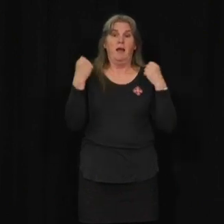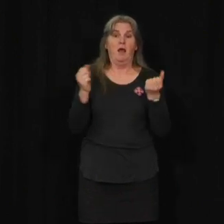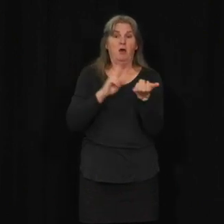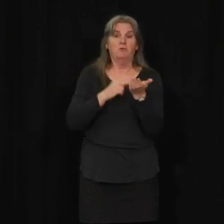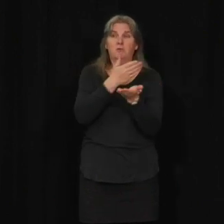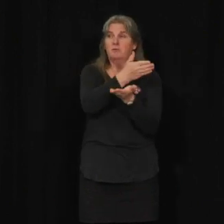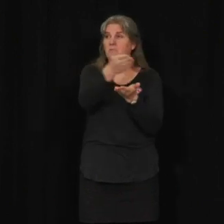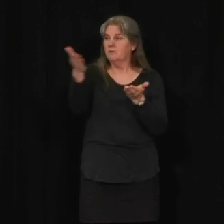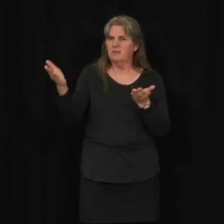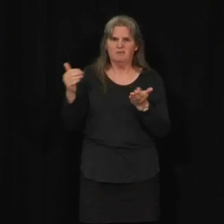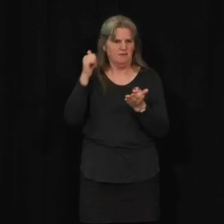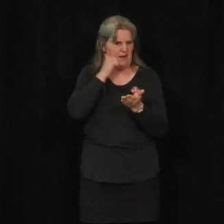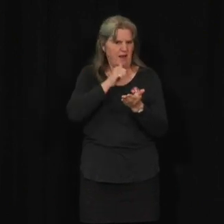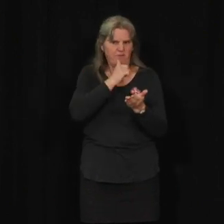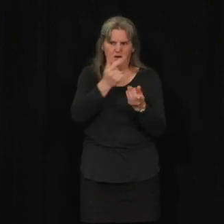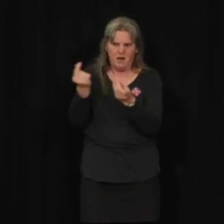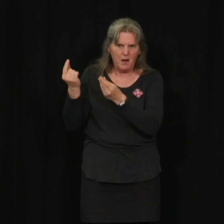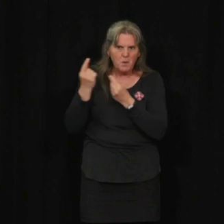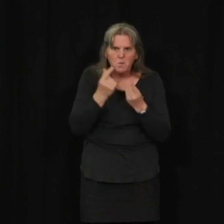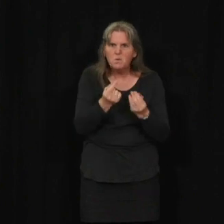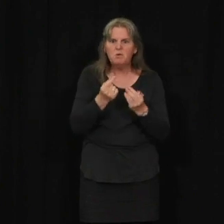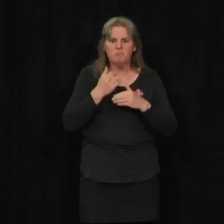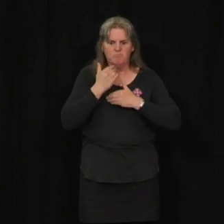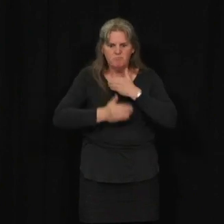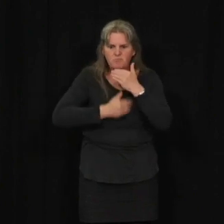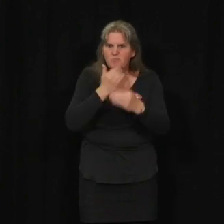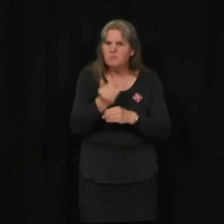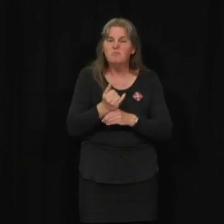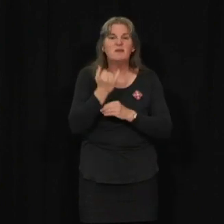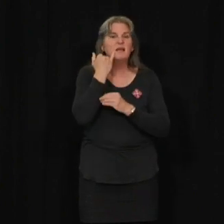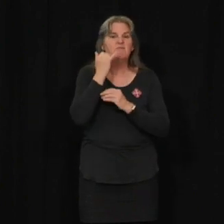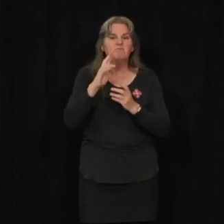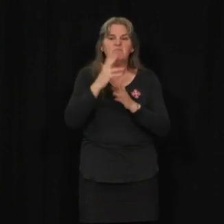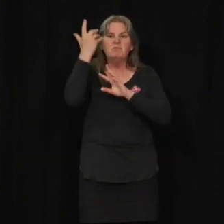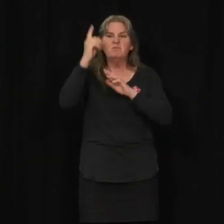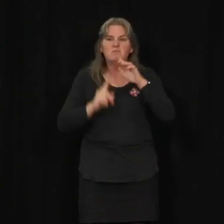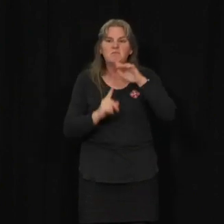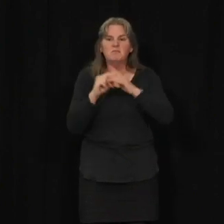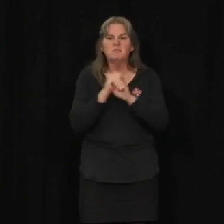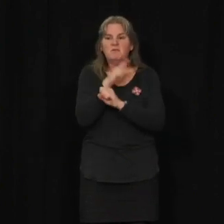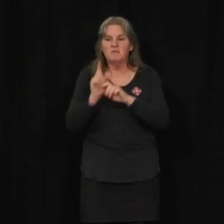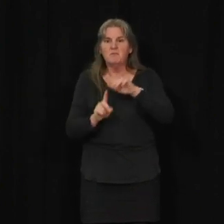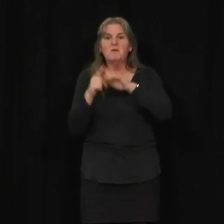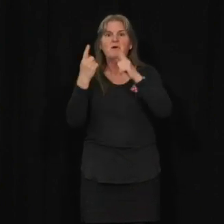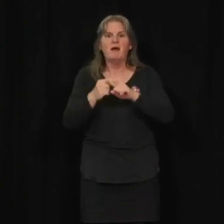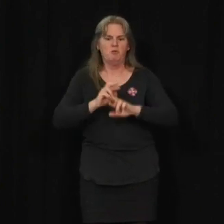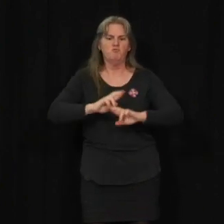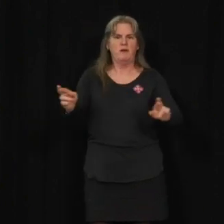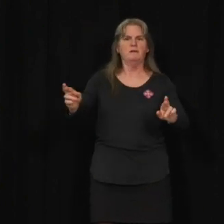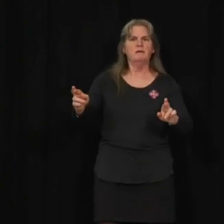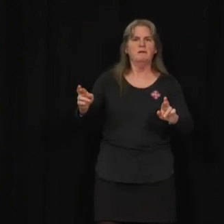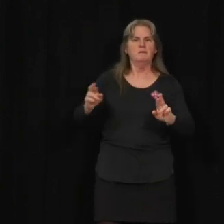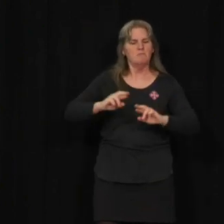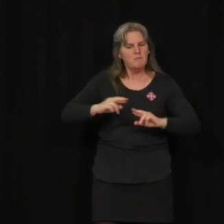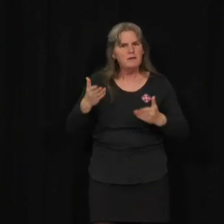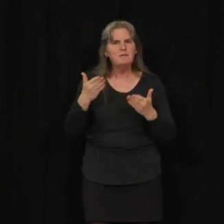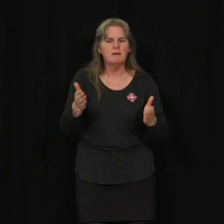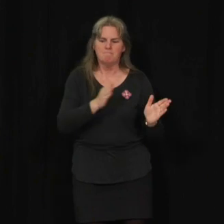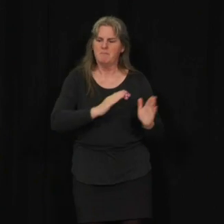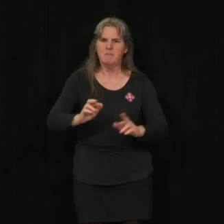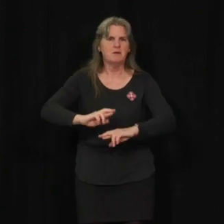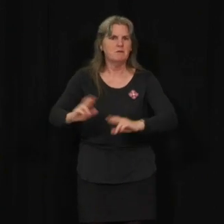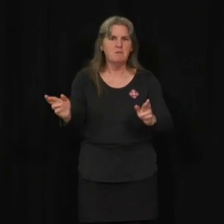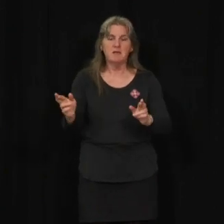of regular duties while assisting with preparations in the event that COVID-19 enters a community. They're continuing to